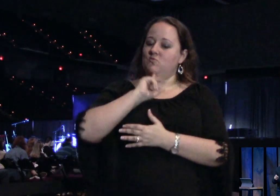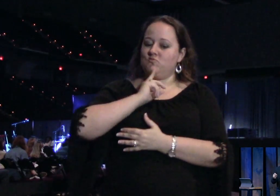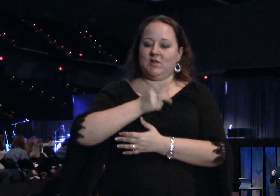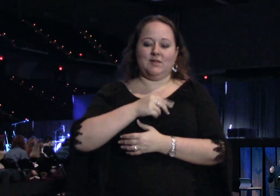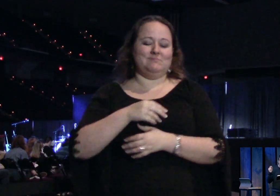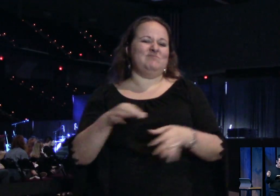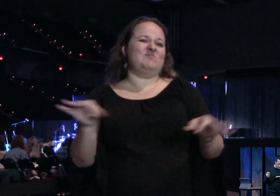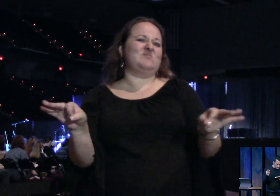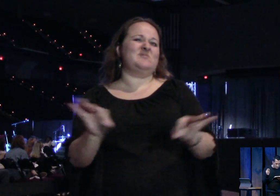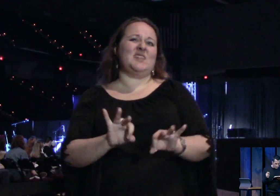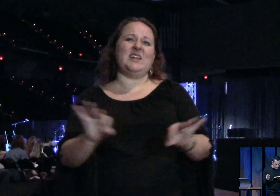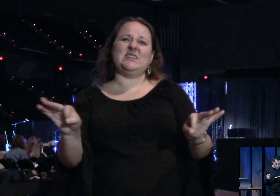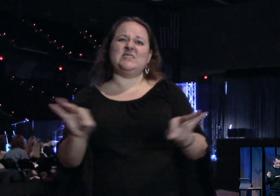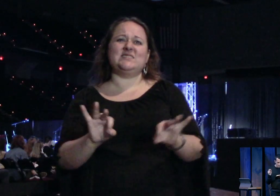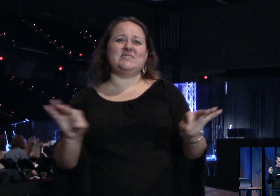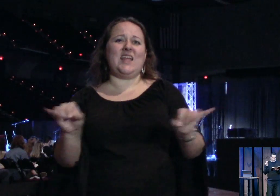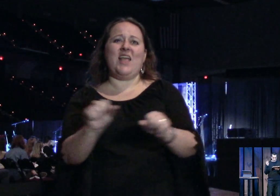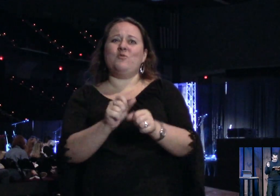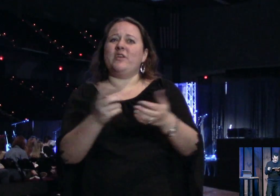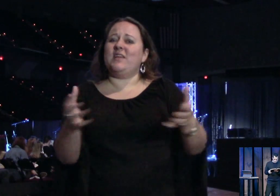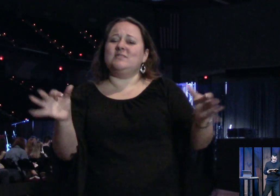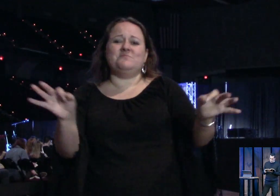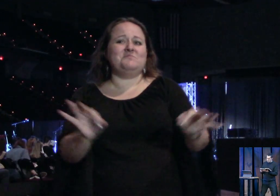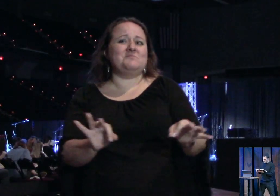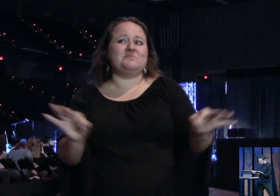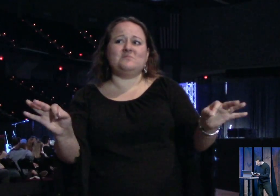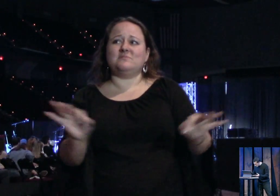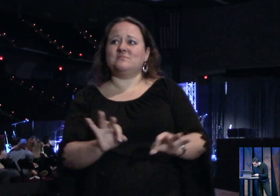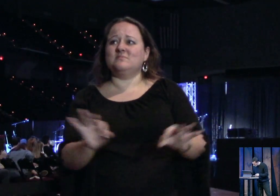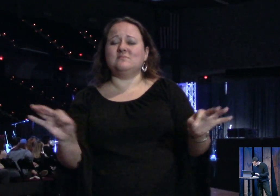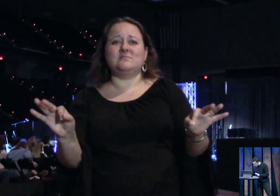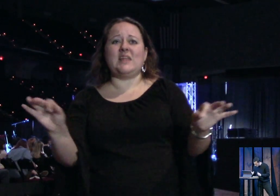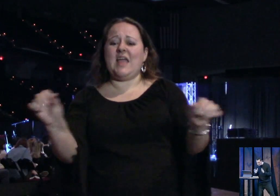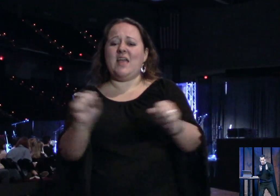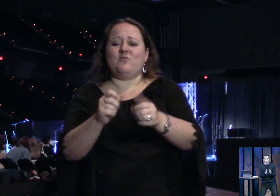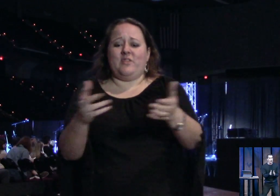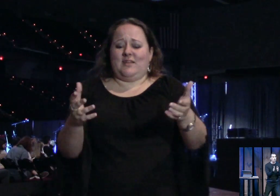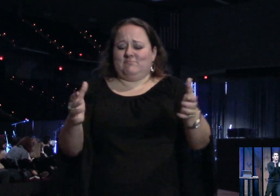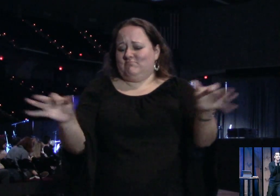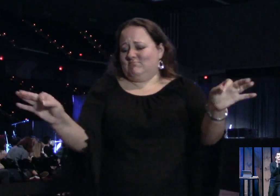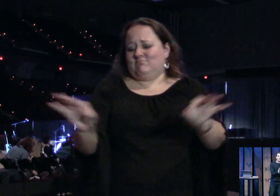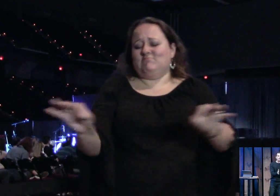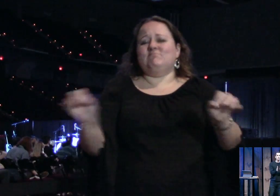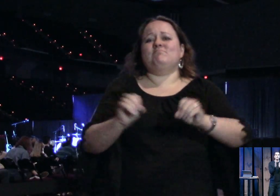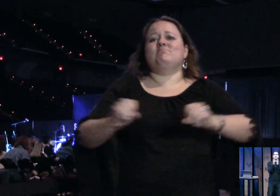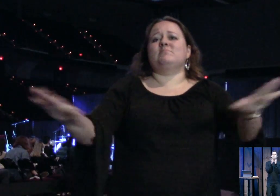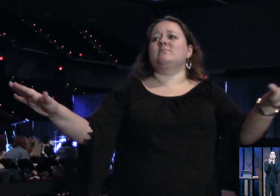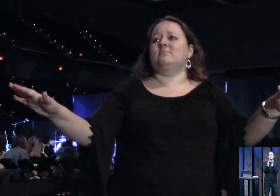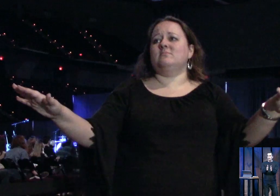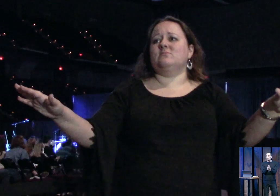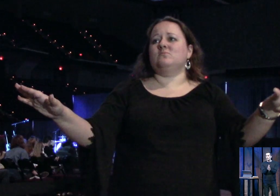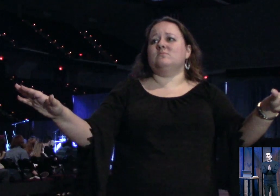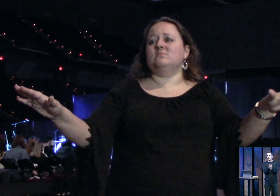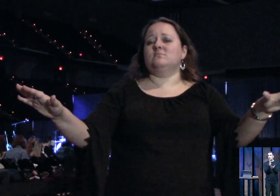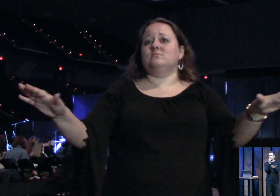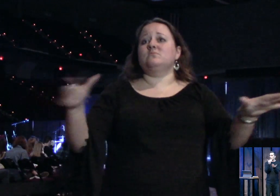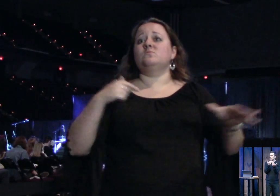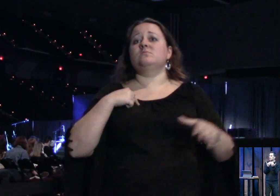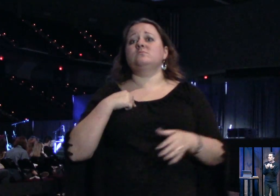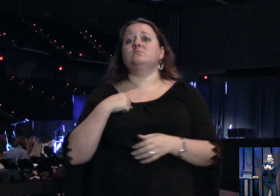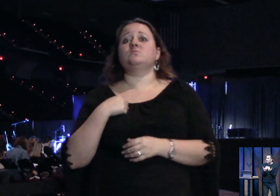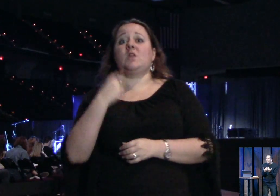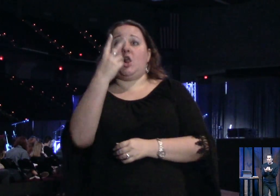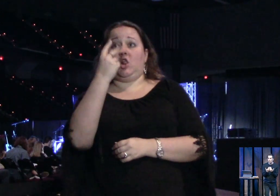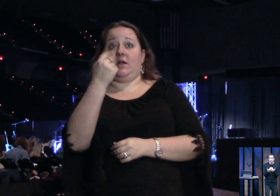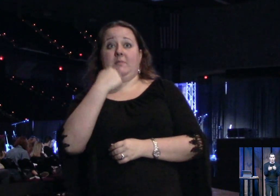in verse 2. He says, "Vanity of vanities, says the preacher, vanity of vanities, all is vanity." Okay, so